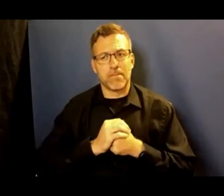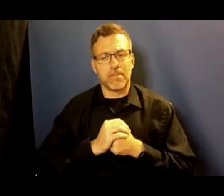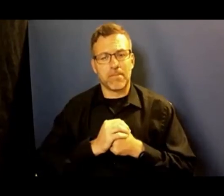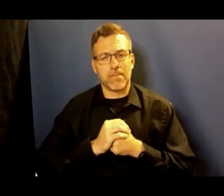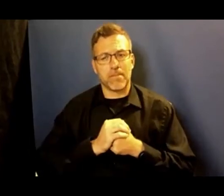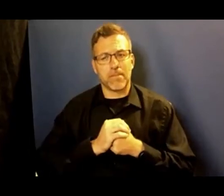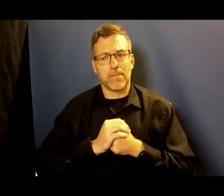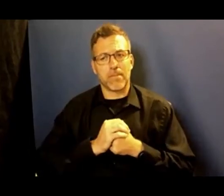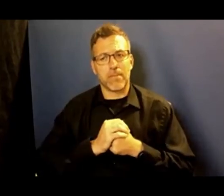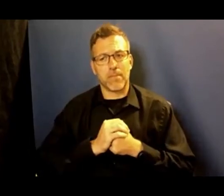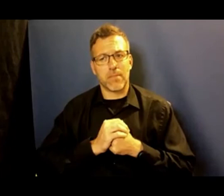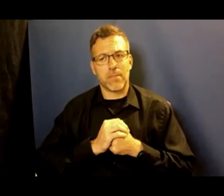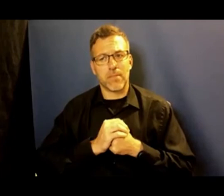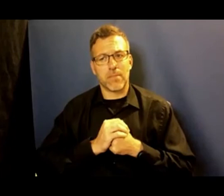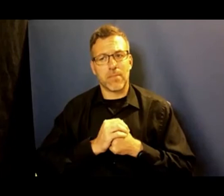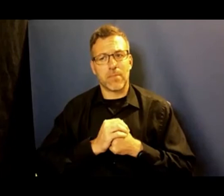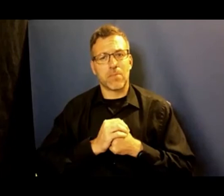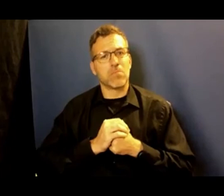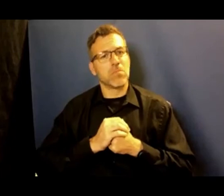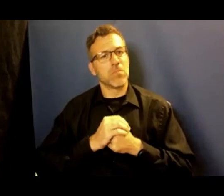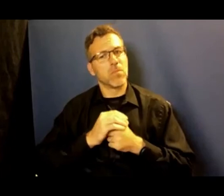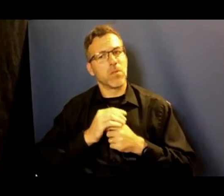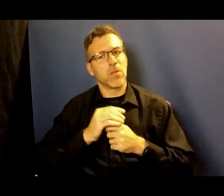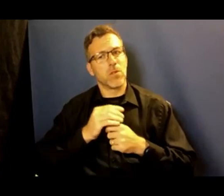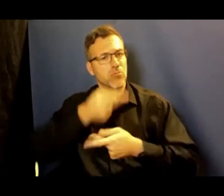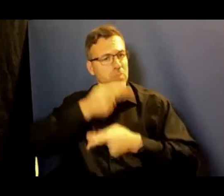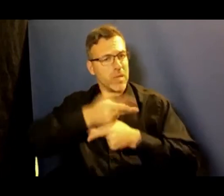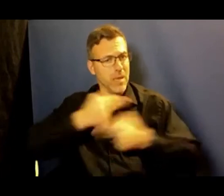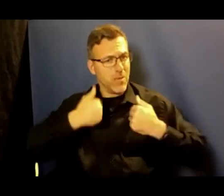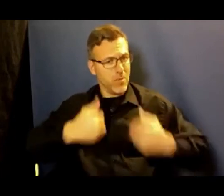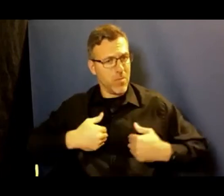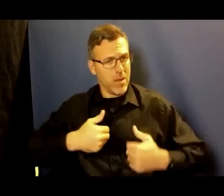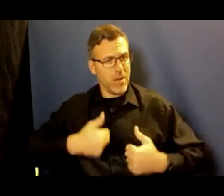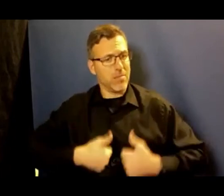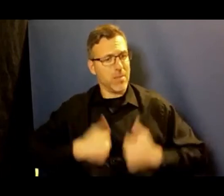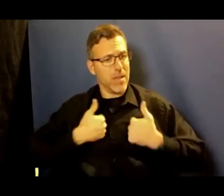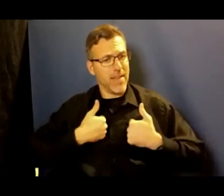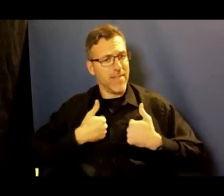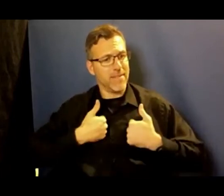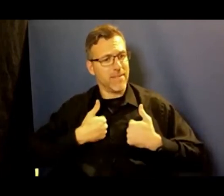To bypass their heart and lungs to keep their body alive.